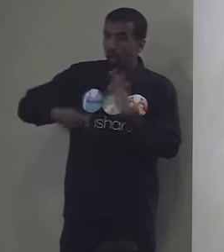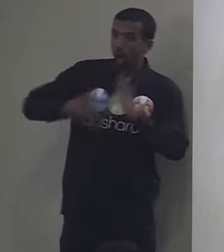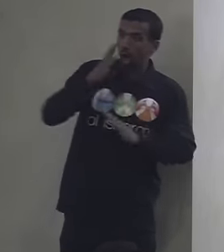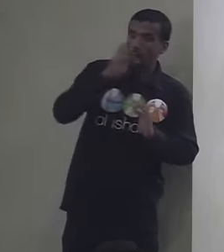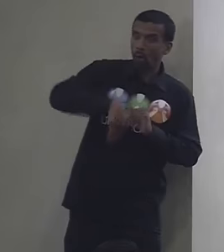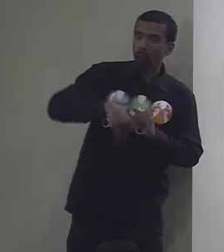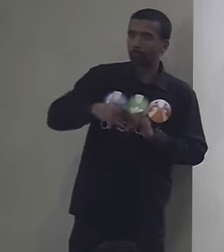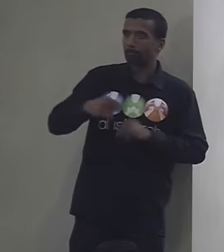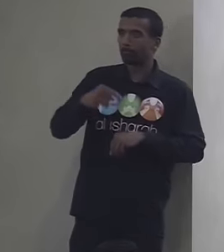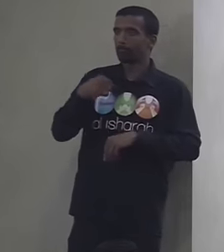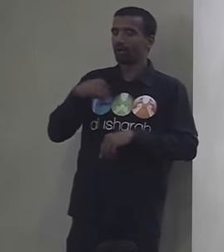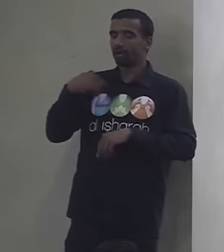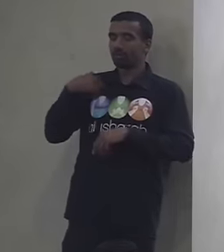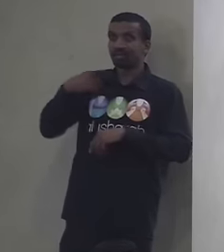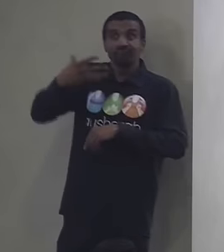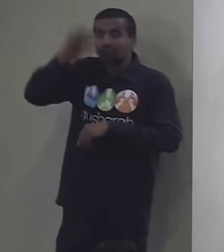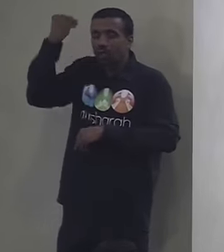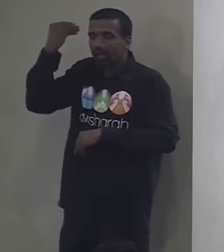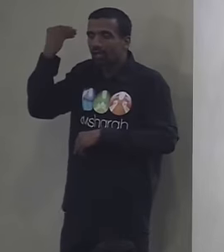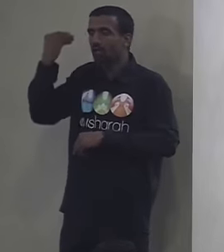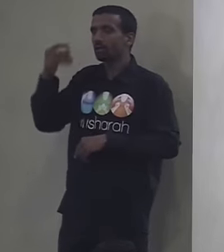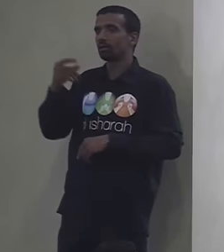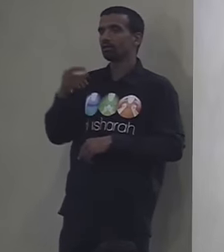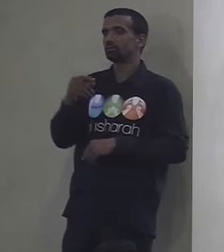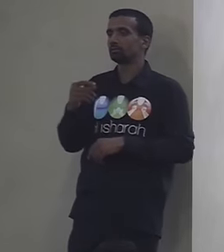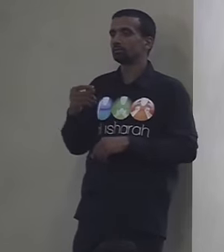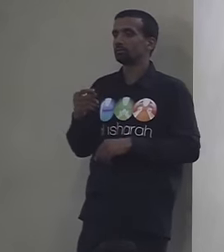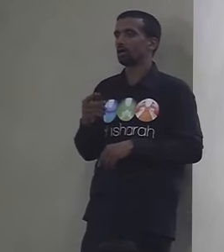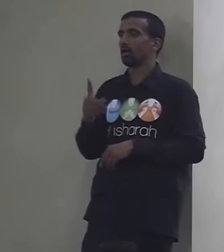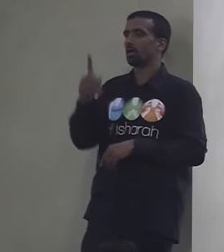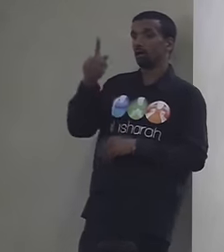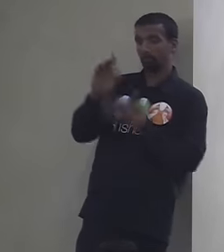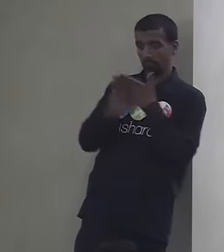Your relationship, your regular relationship with the Quran,